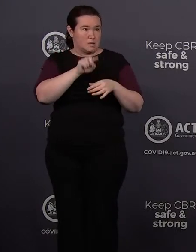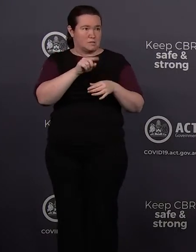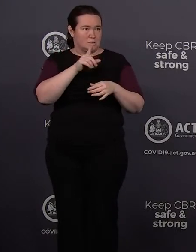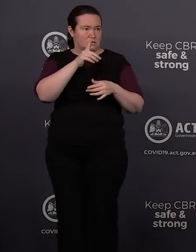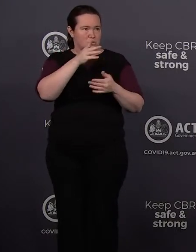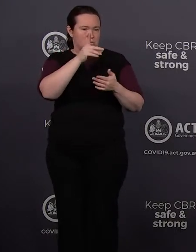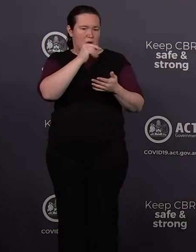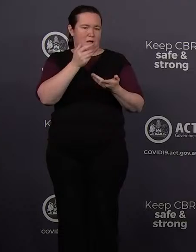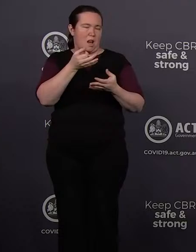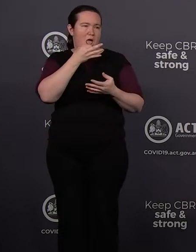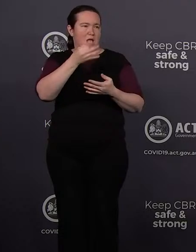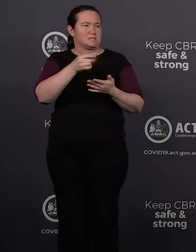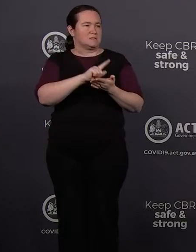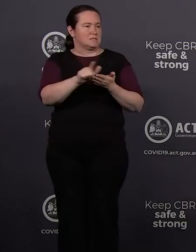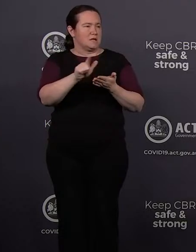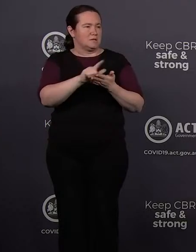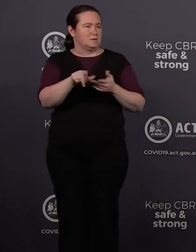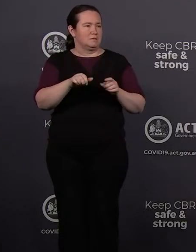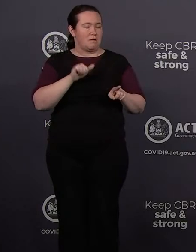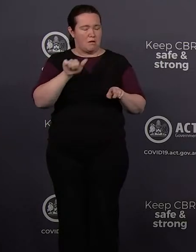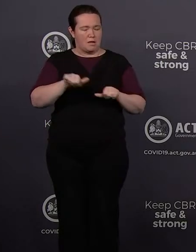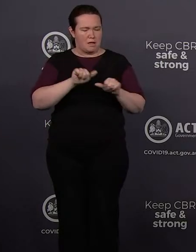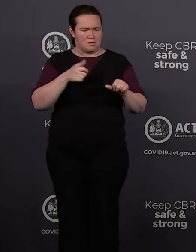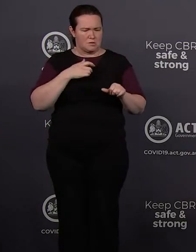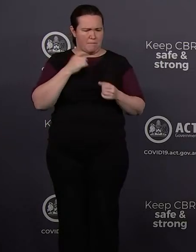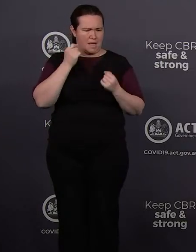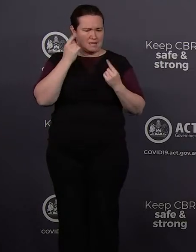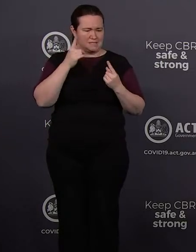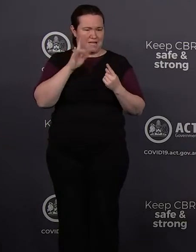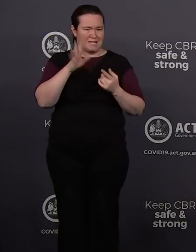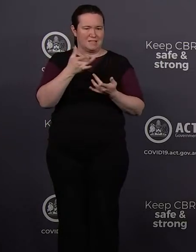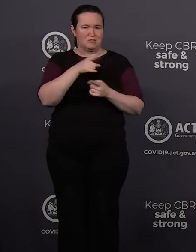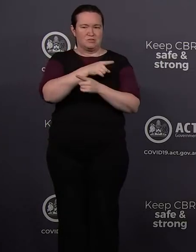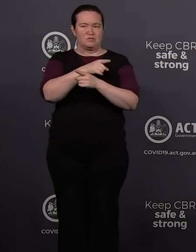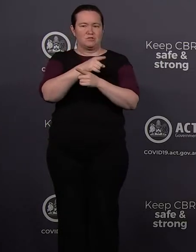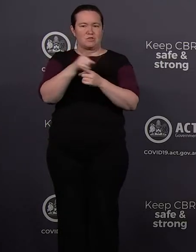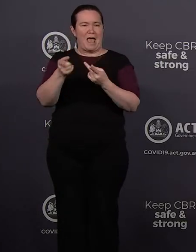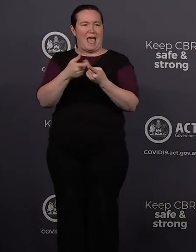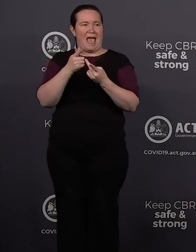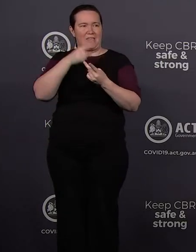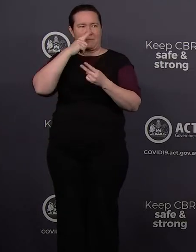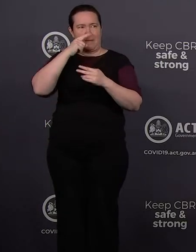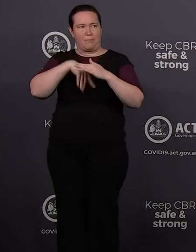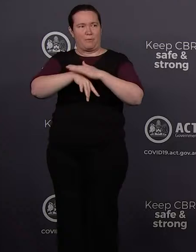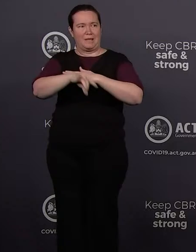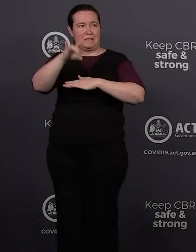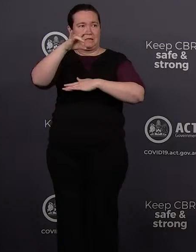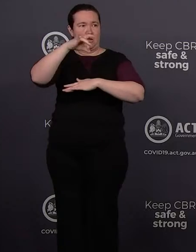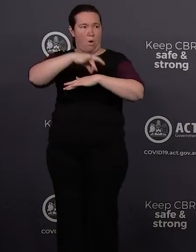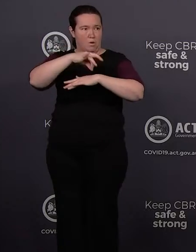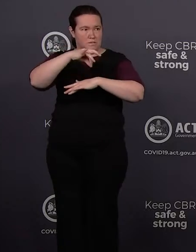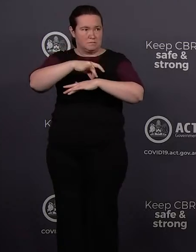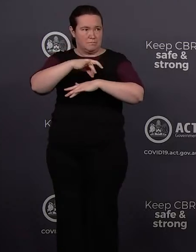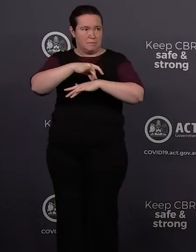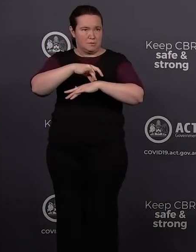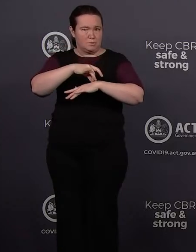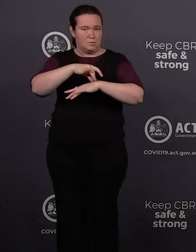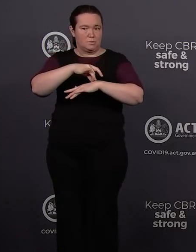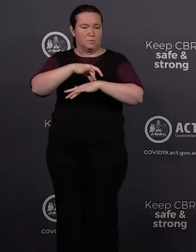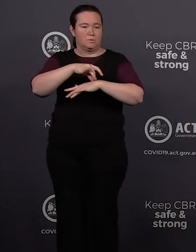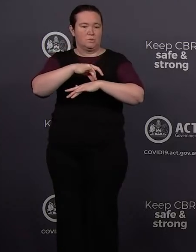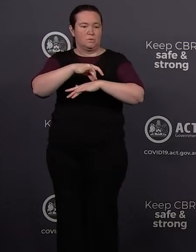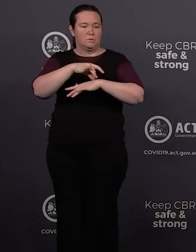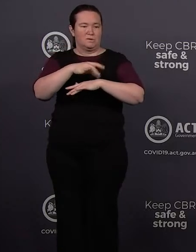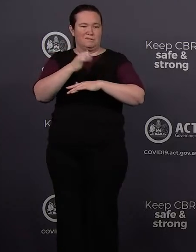answer them afterwards. Yeah, I'm just trying to understand, are the freedoms of other patients being somewhat restricted to keep them clear of the COVID